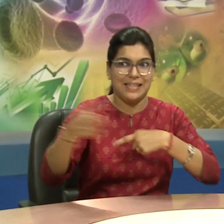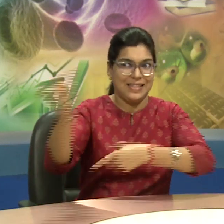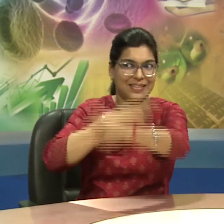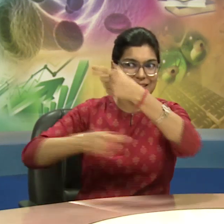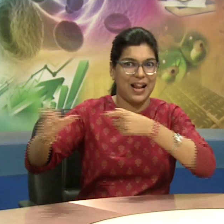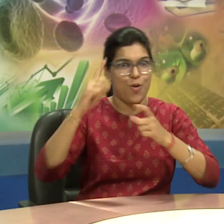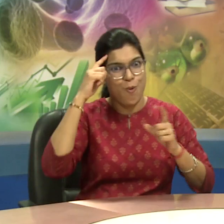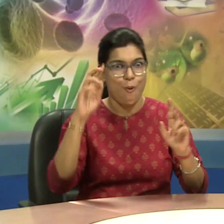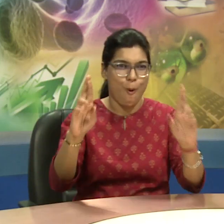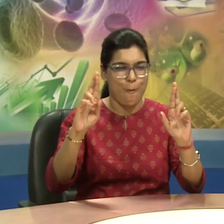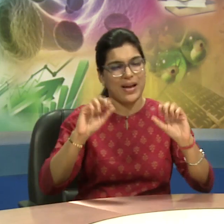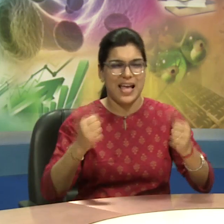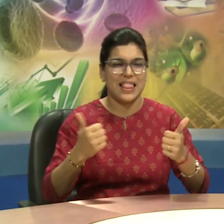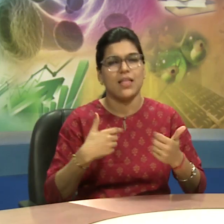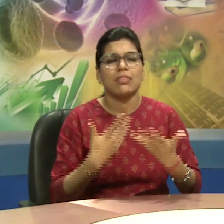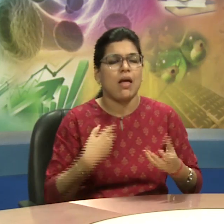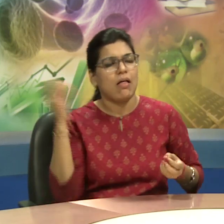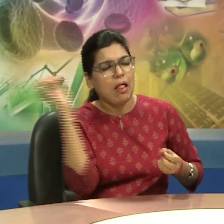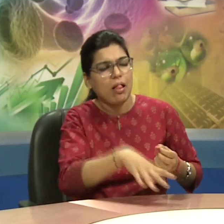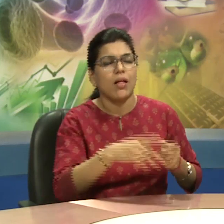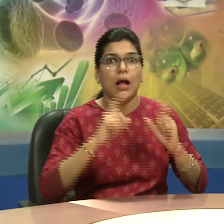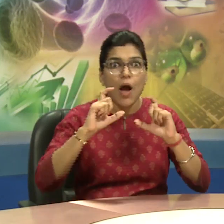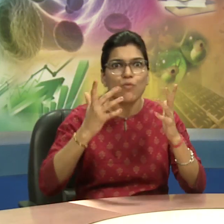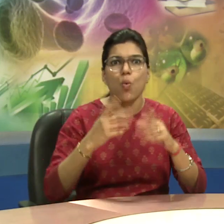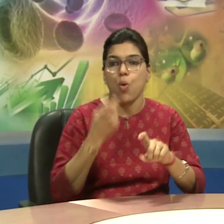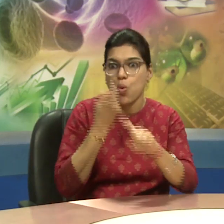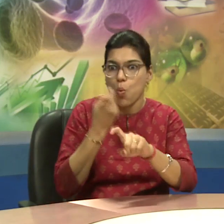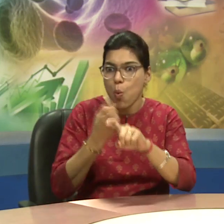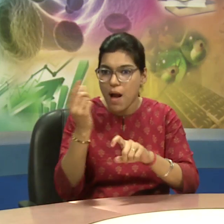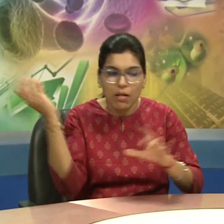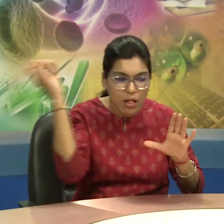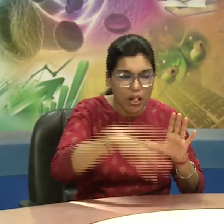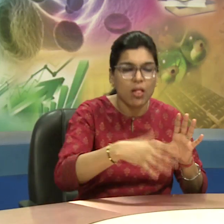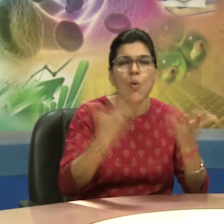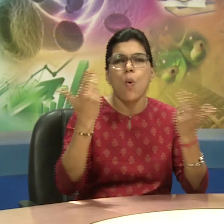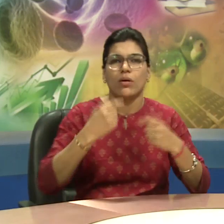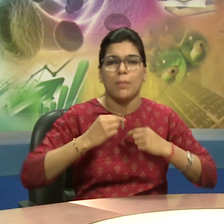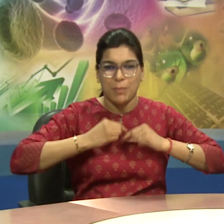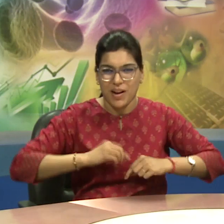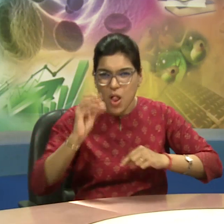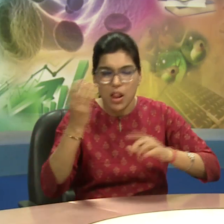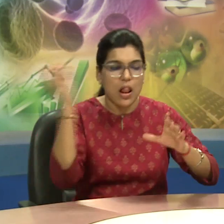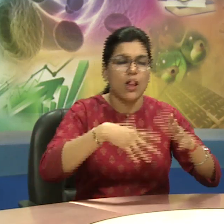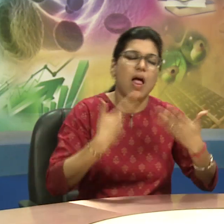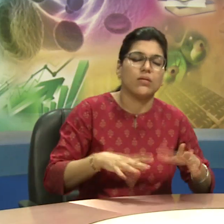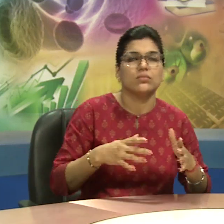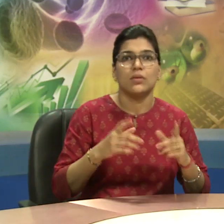and you use it roughly in the hope of in between 6 period it will